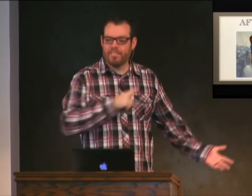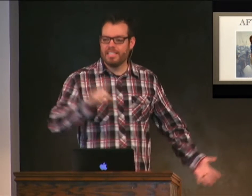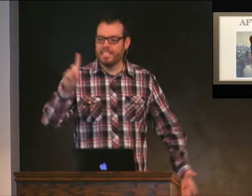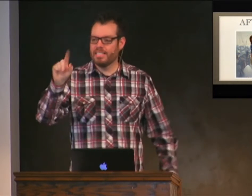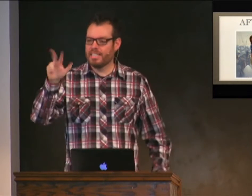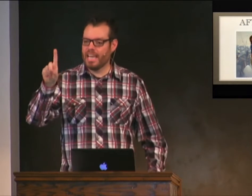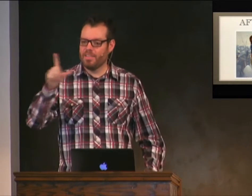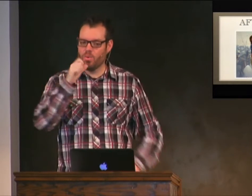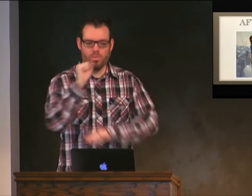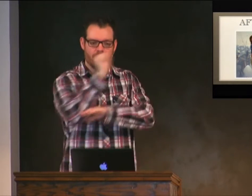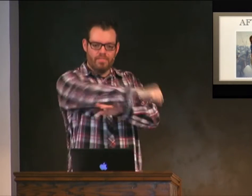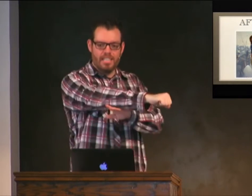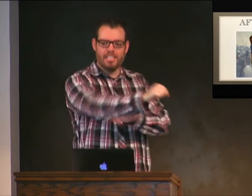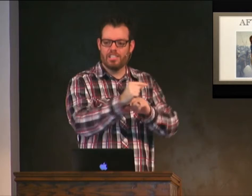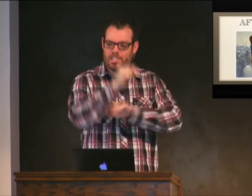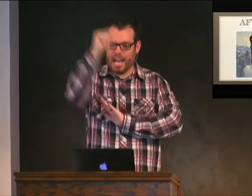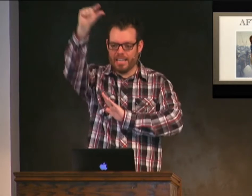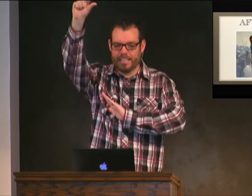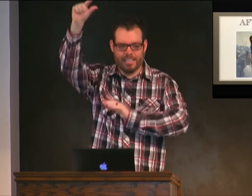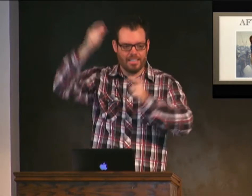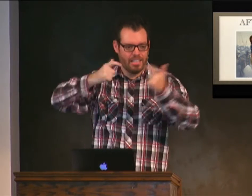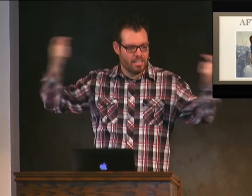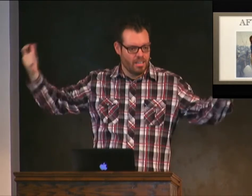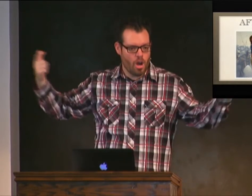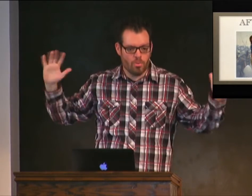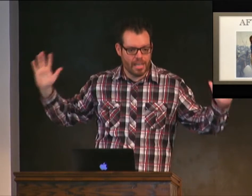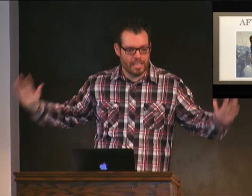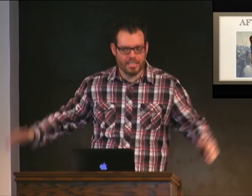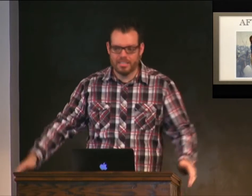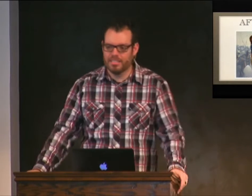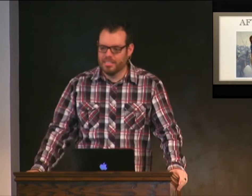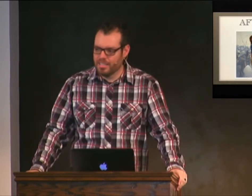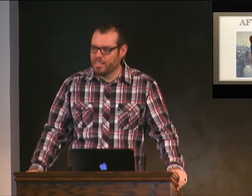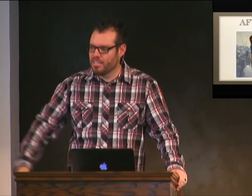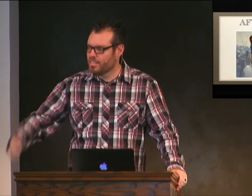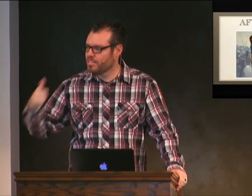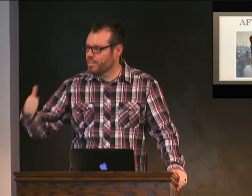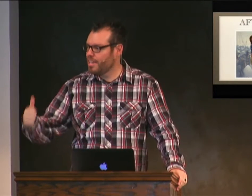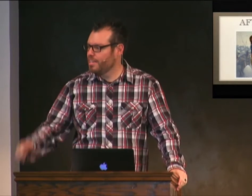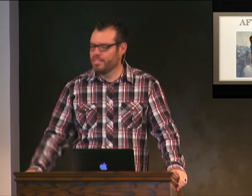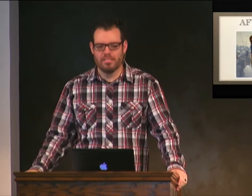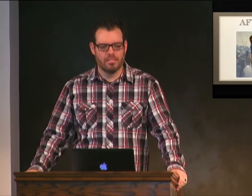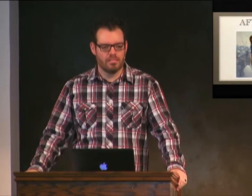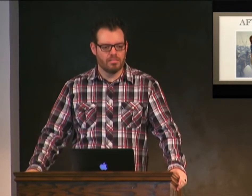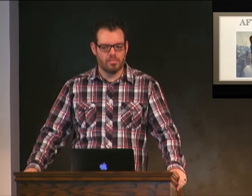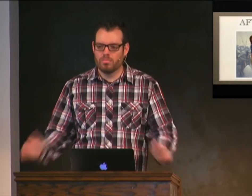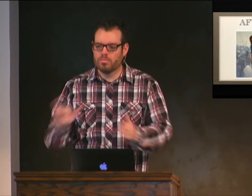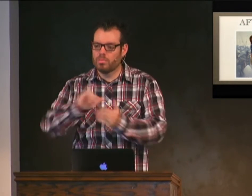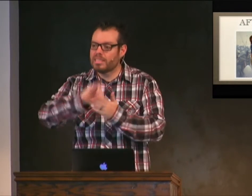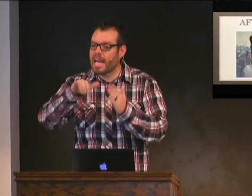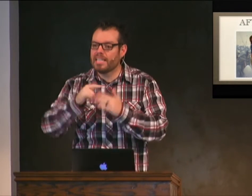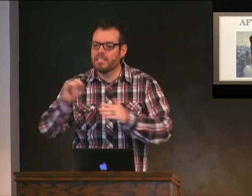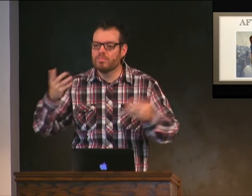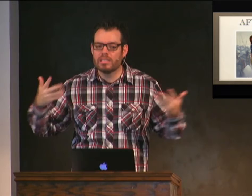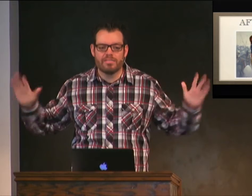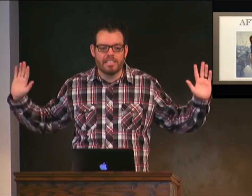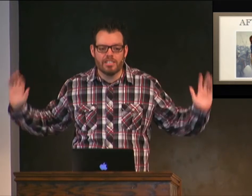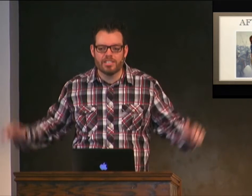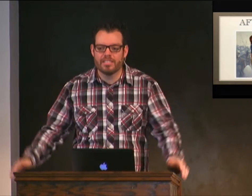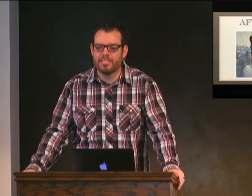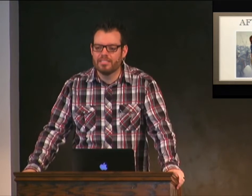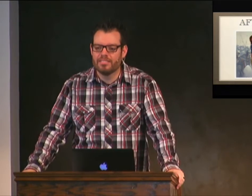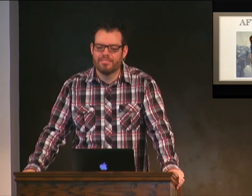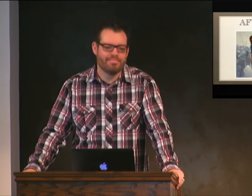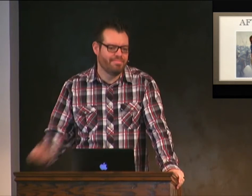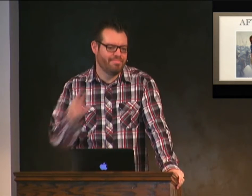So we have King David who defeated the giant already. Great. Was that it? Was it